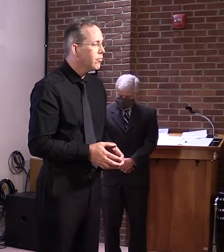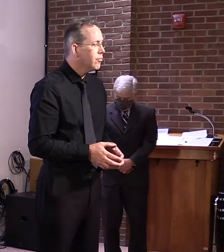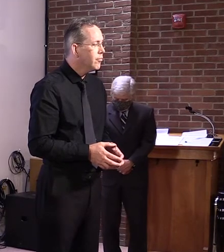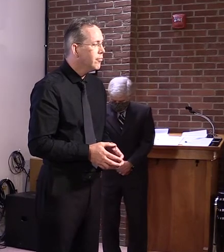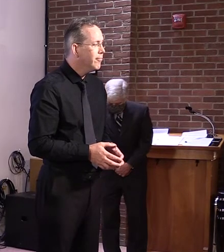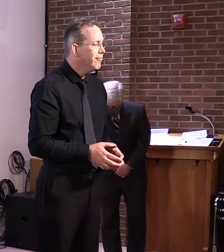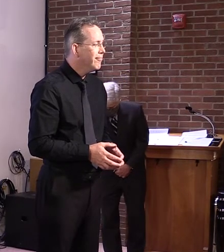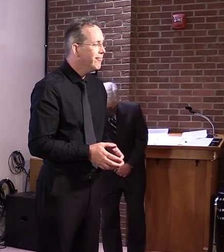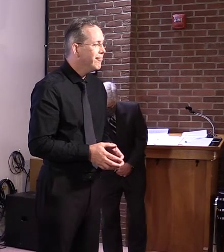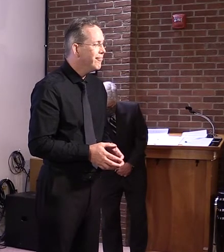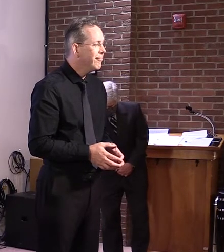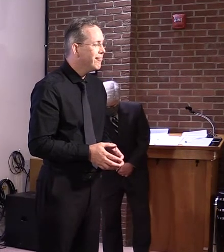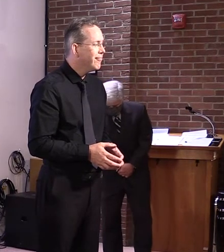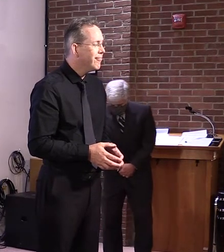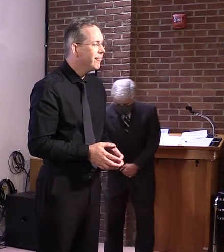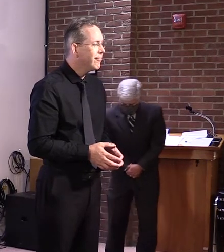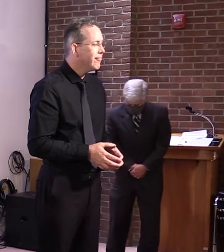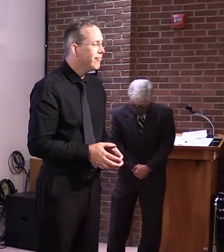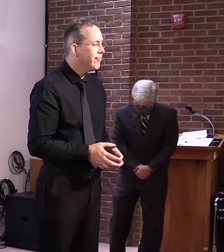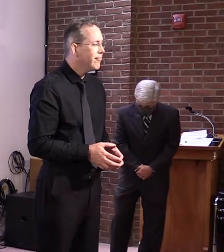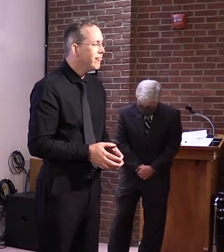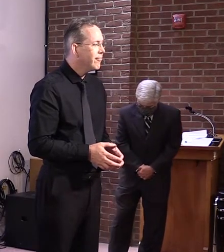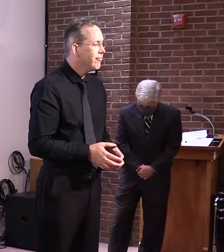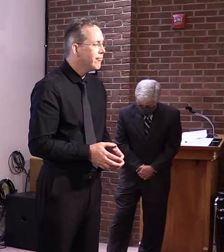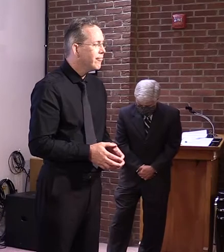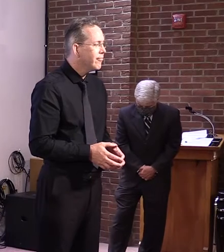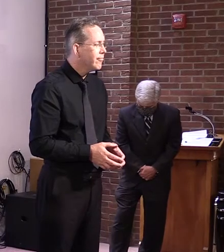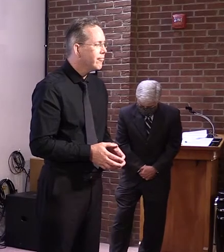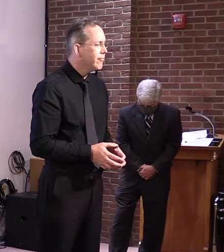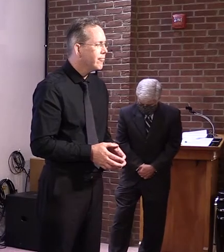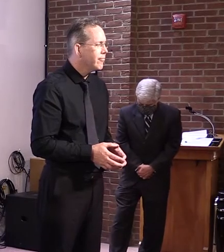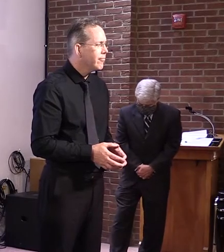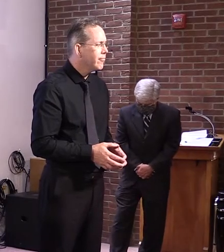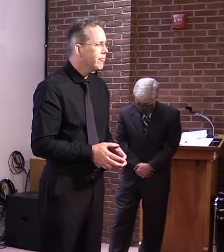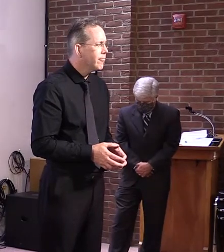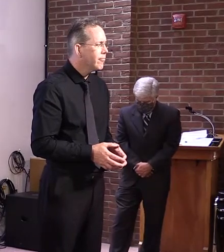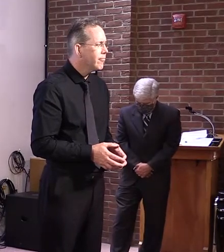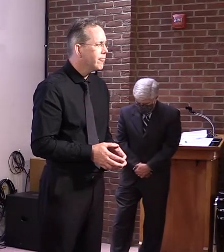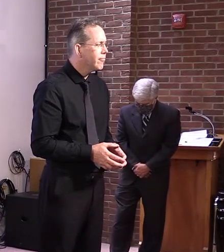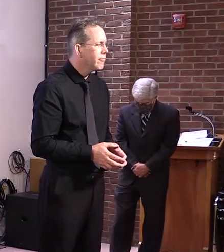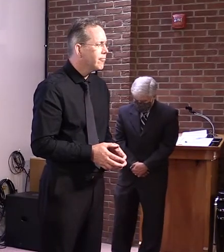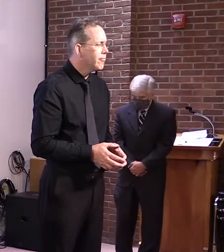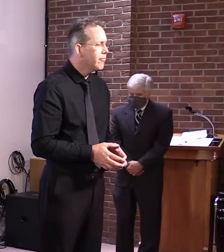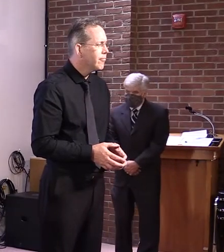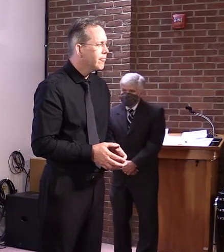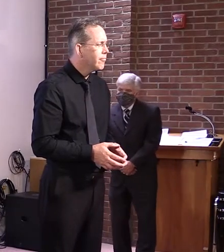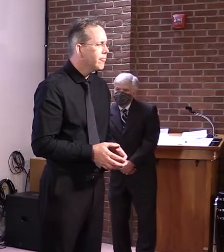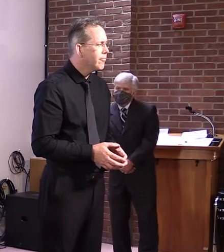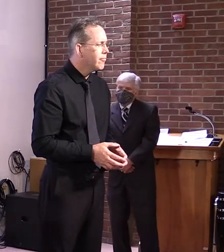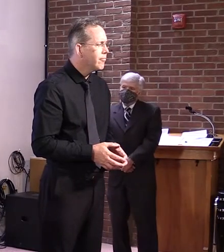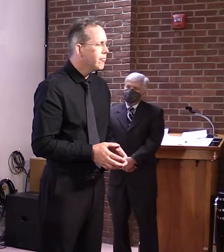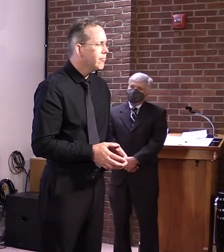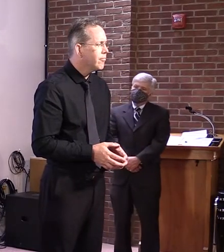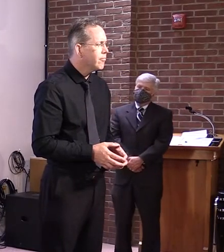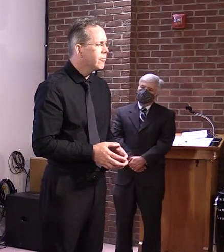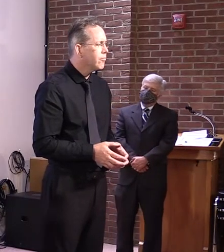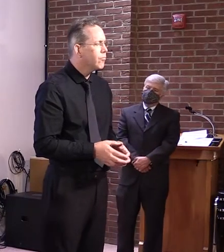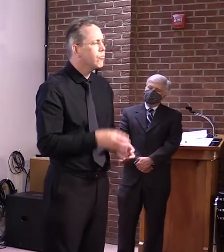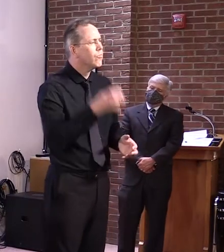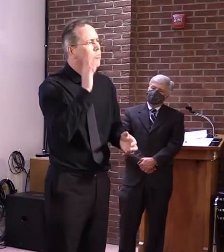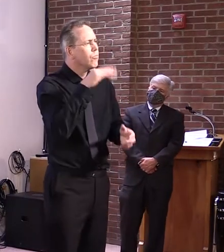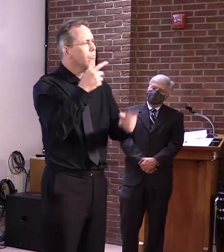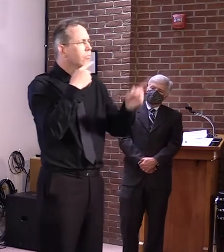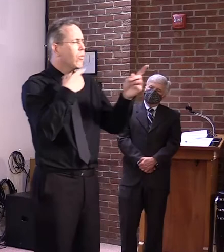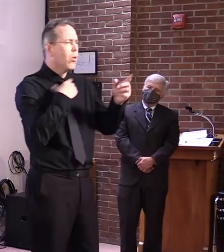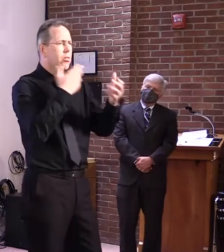institute the mandatory mask, but what would it take for you to change that stance? Well, again, you know, it's